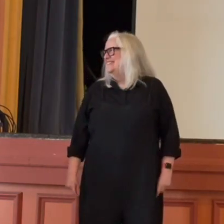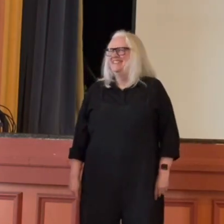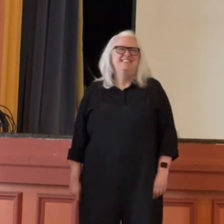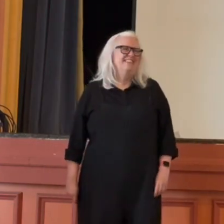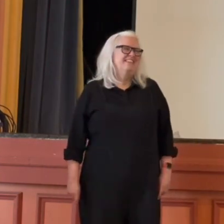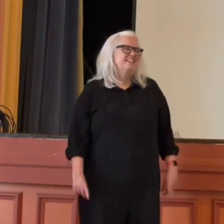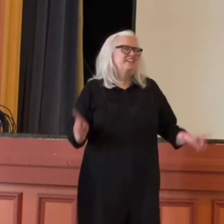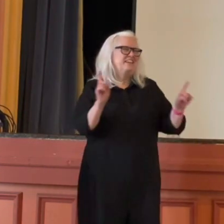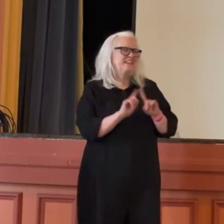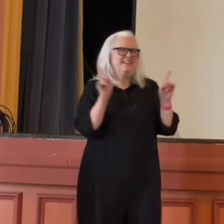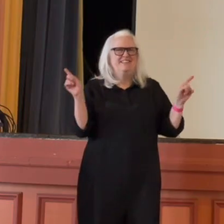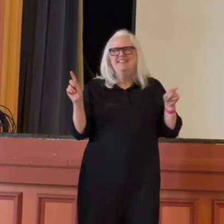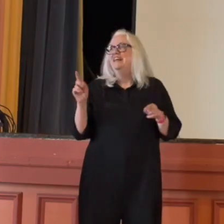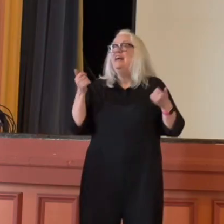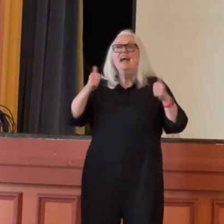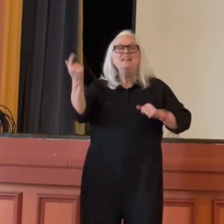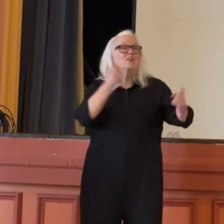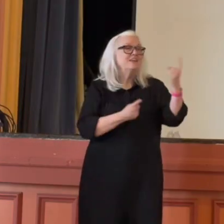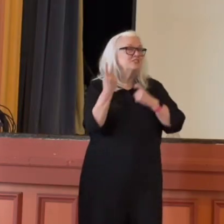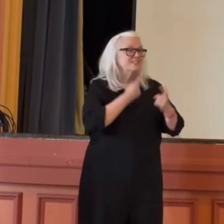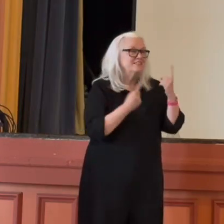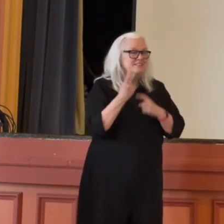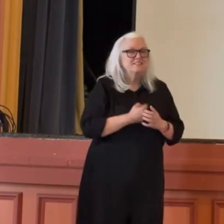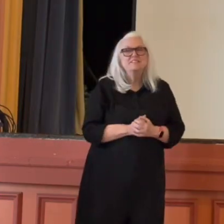one. But any questions?